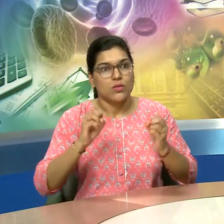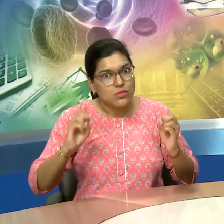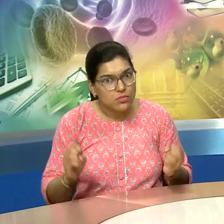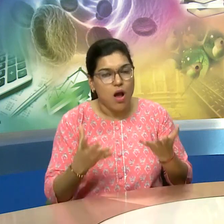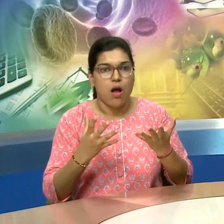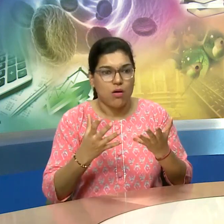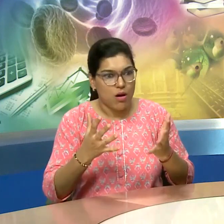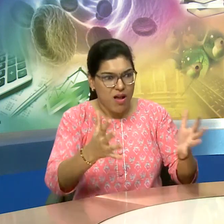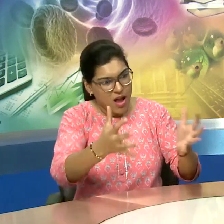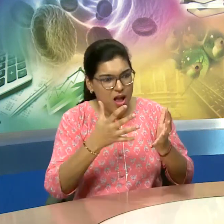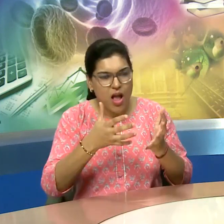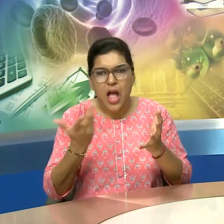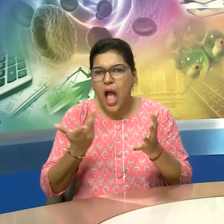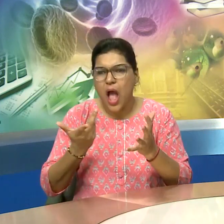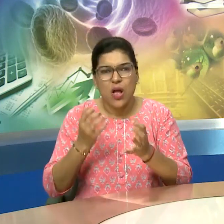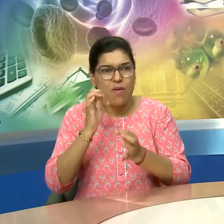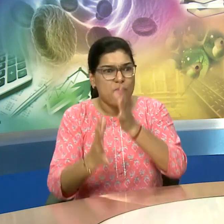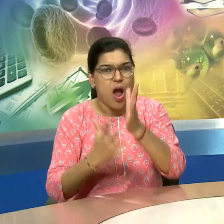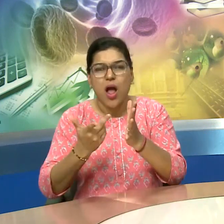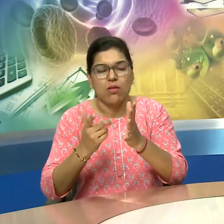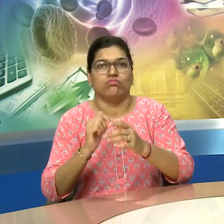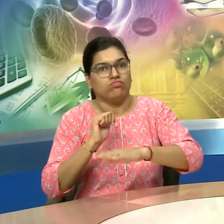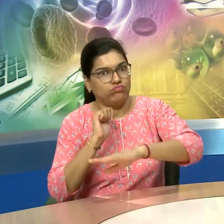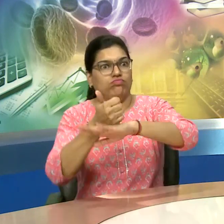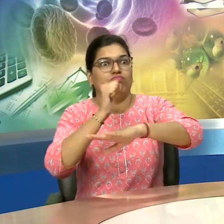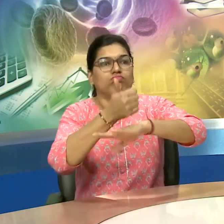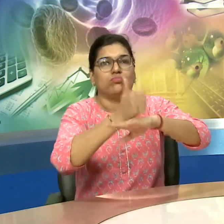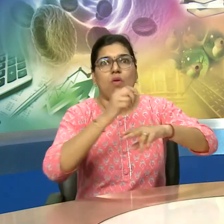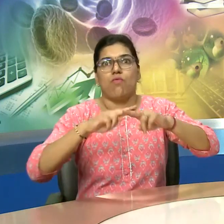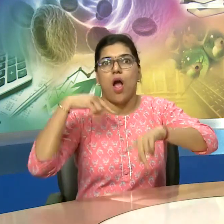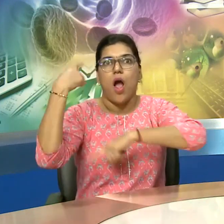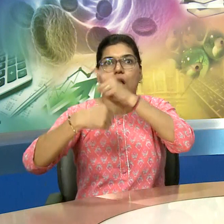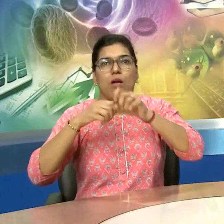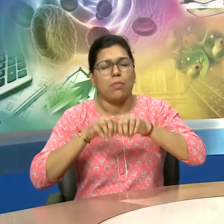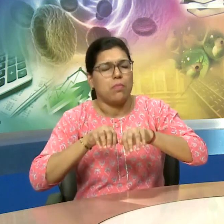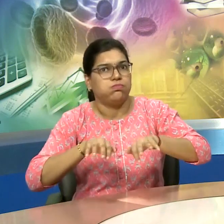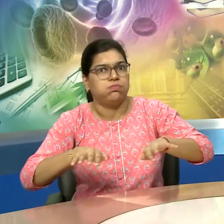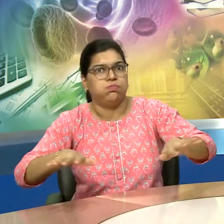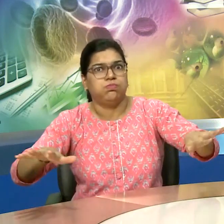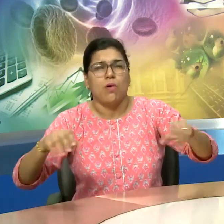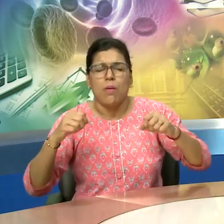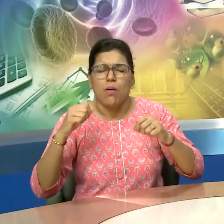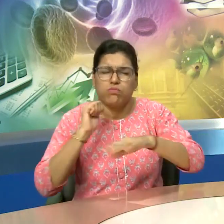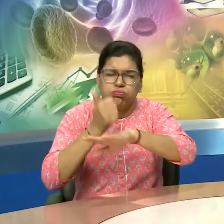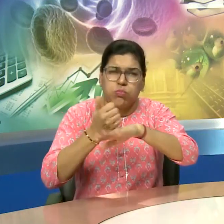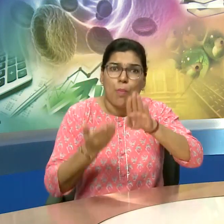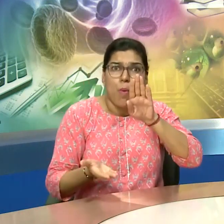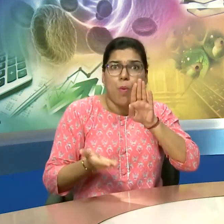And after all these making of metal items, soon